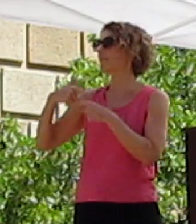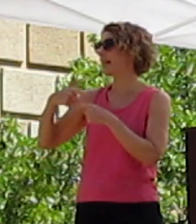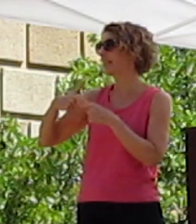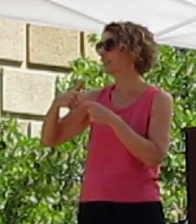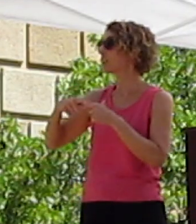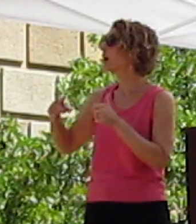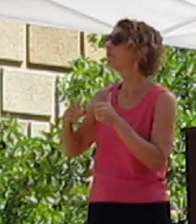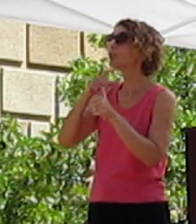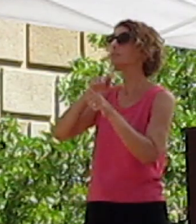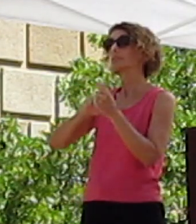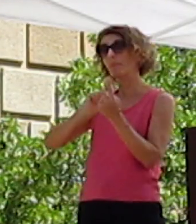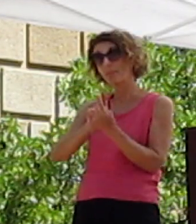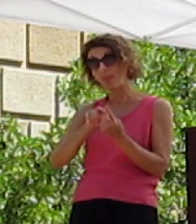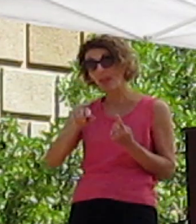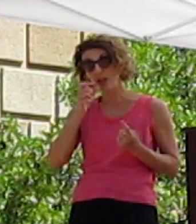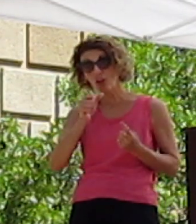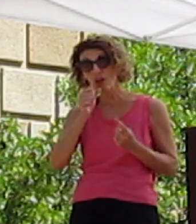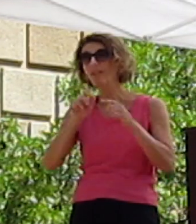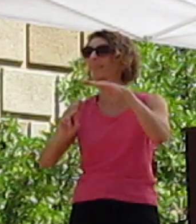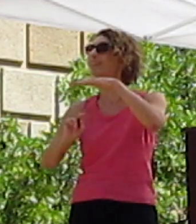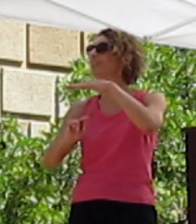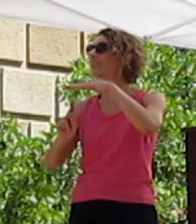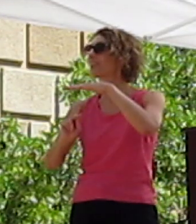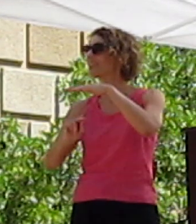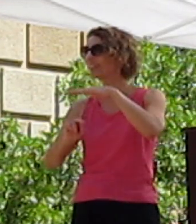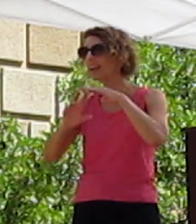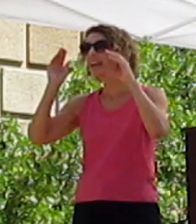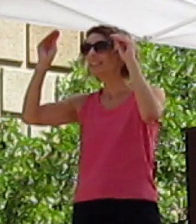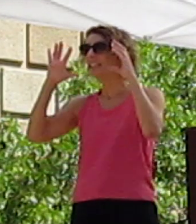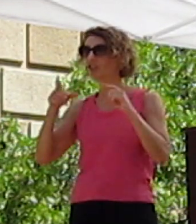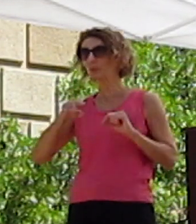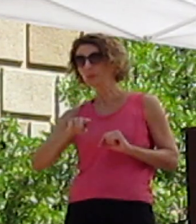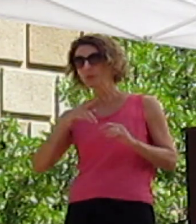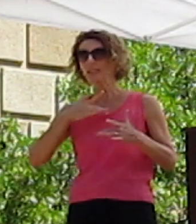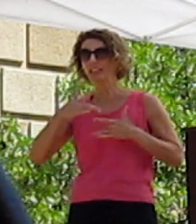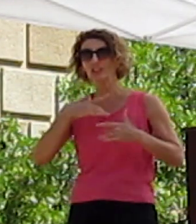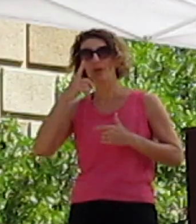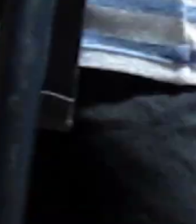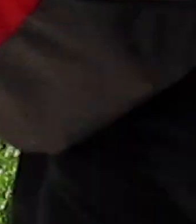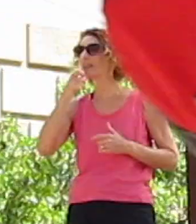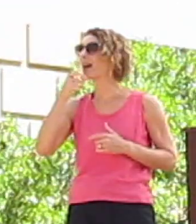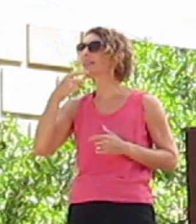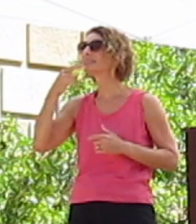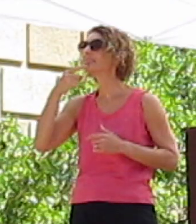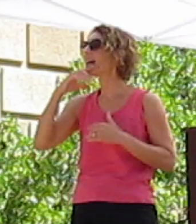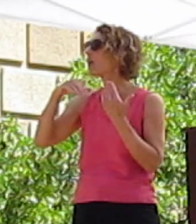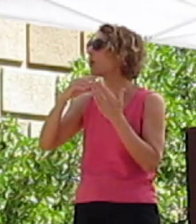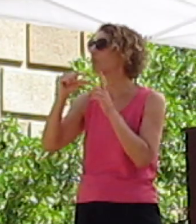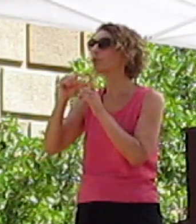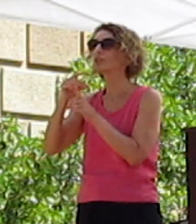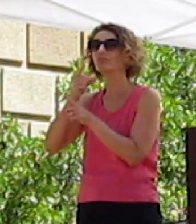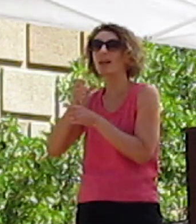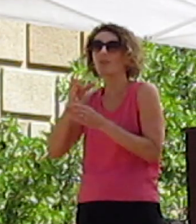met Gabriella, she was in kindergarten, and her teachers were concerned because she was not pronouncing all of her words